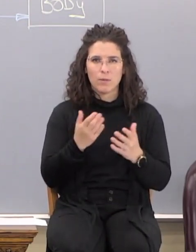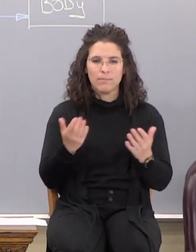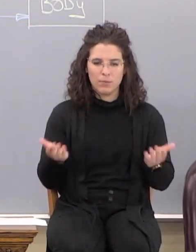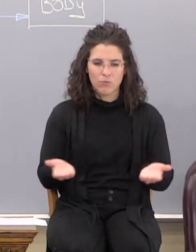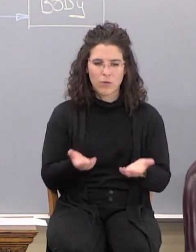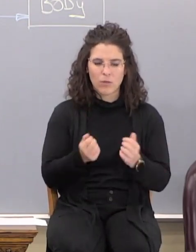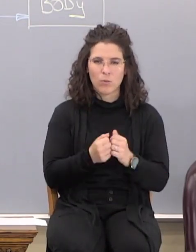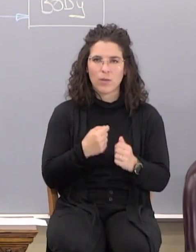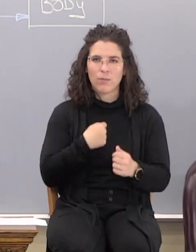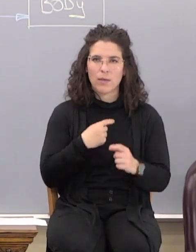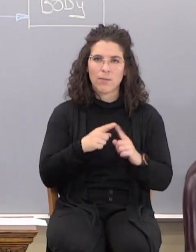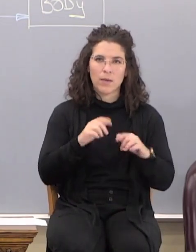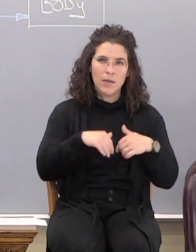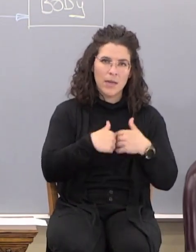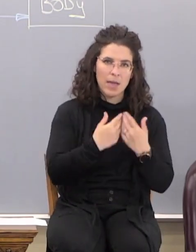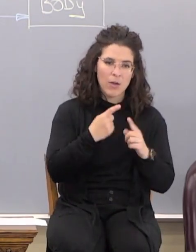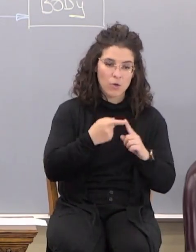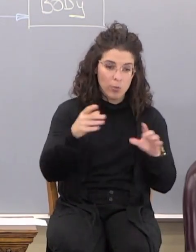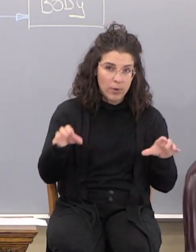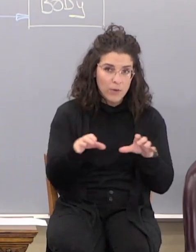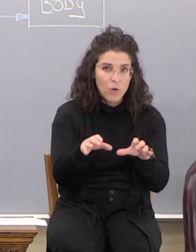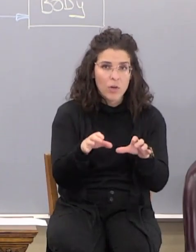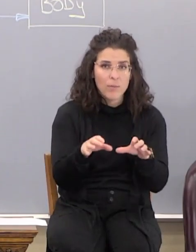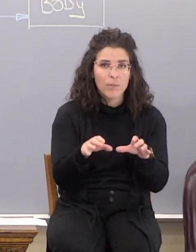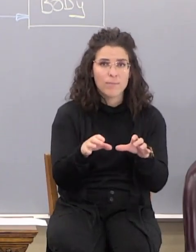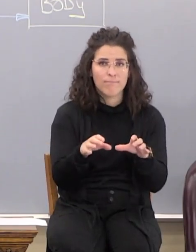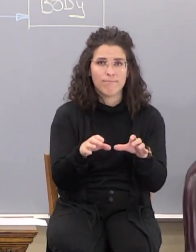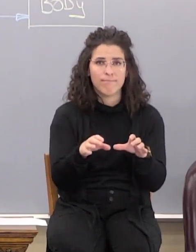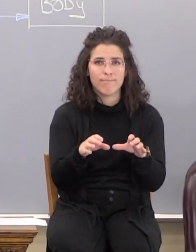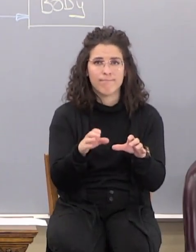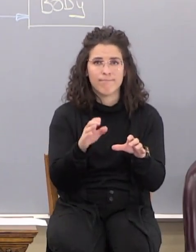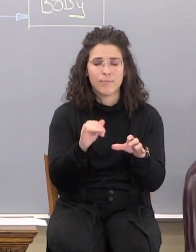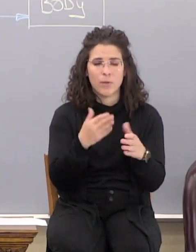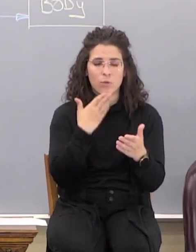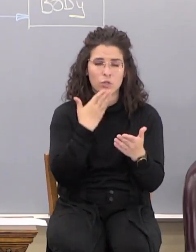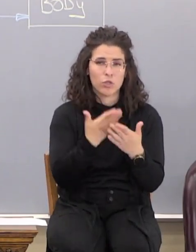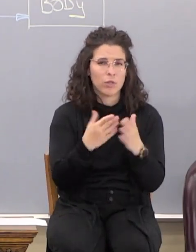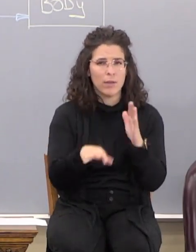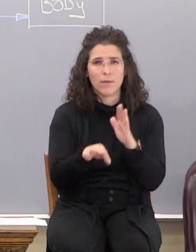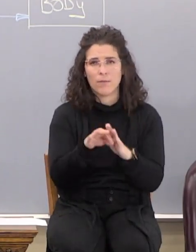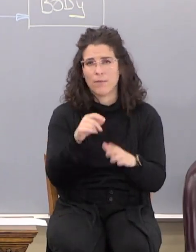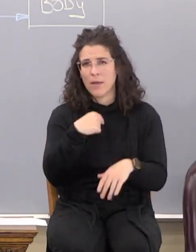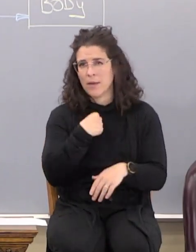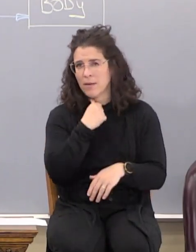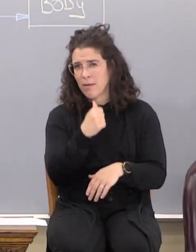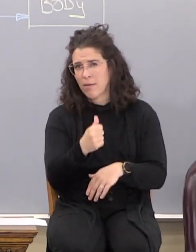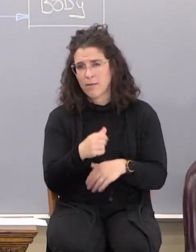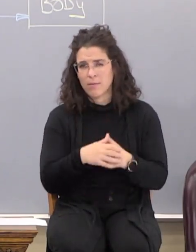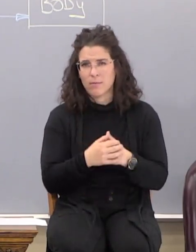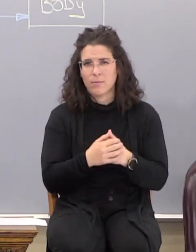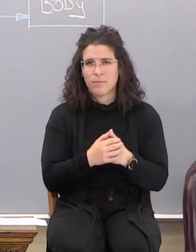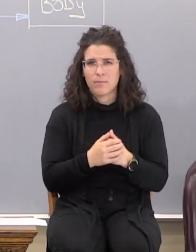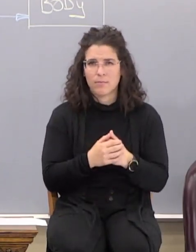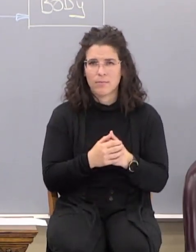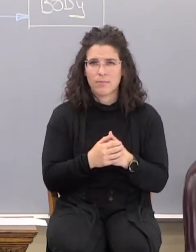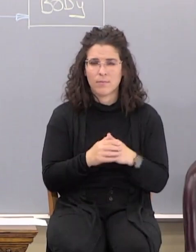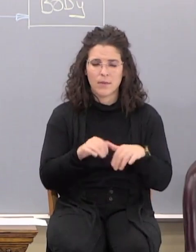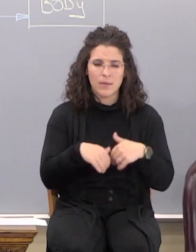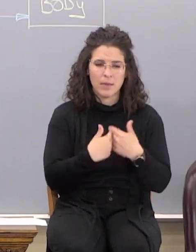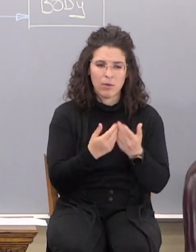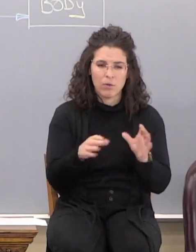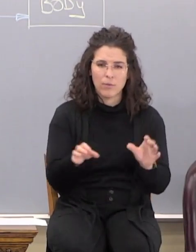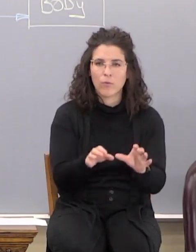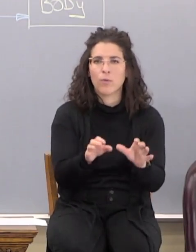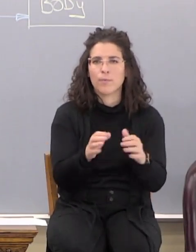me, but how to perform that which is good I find not. That how to